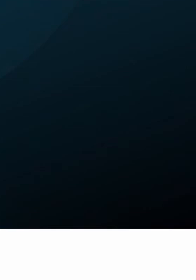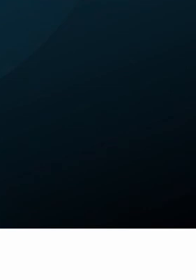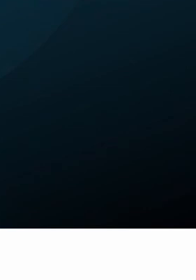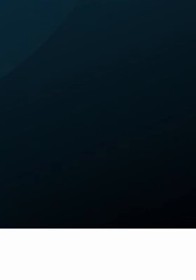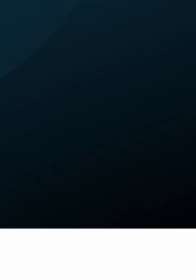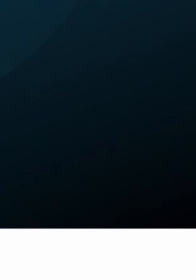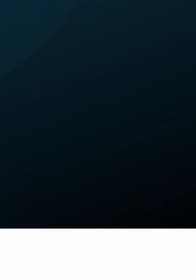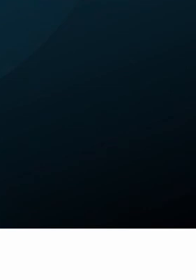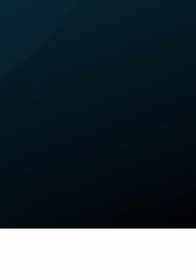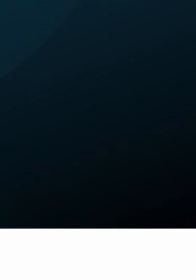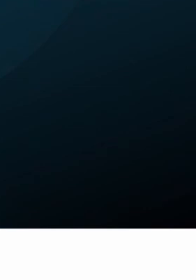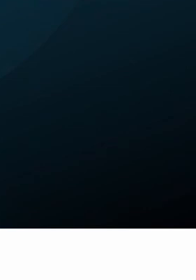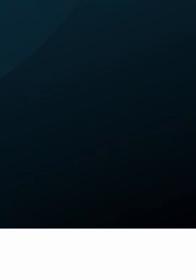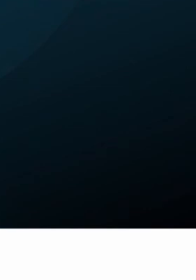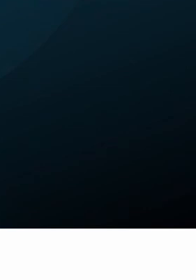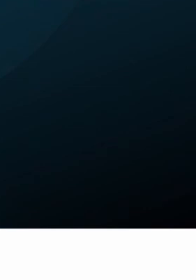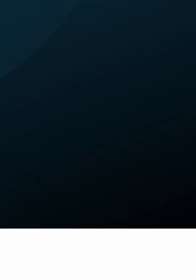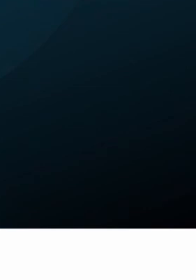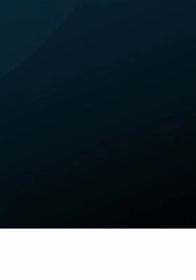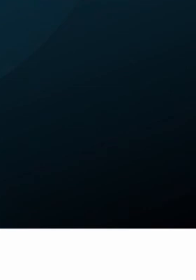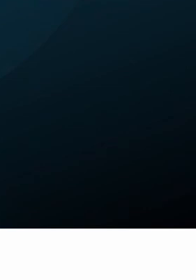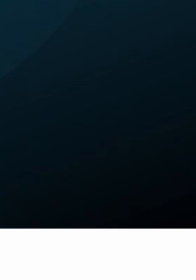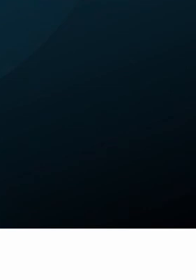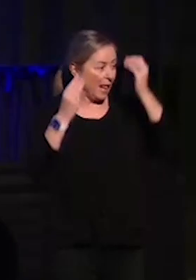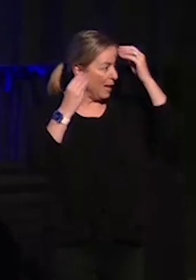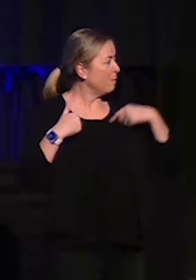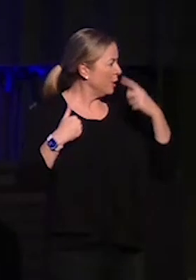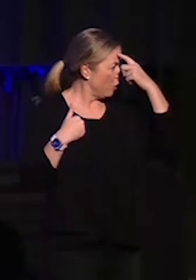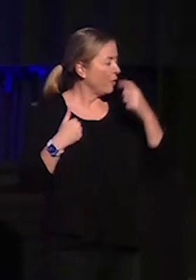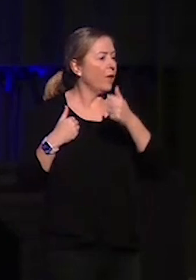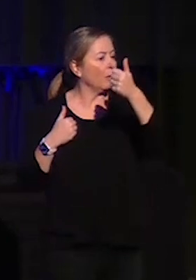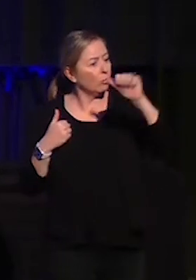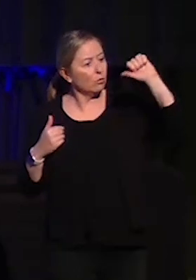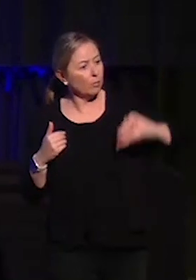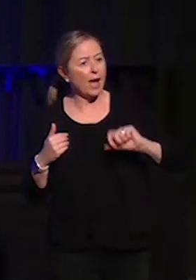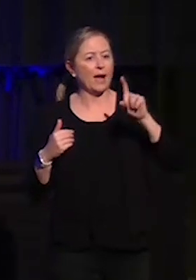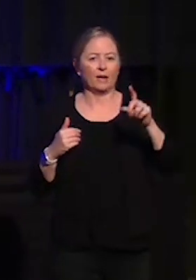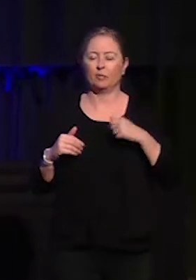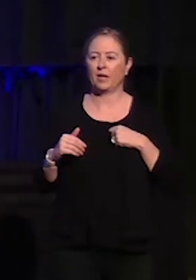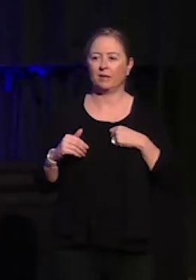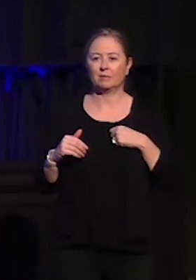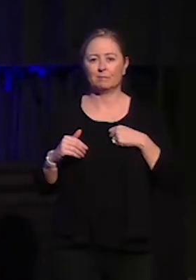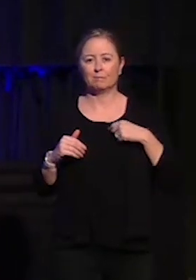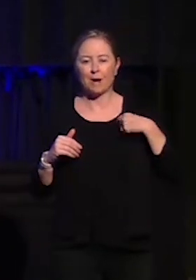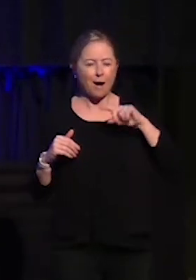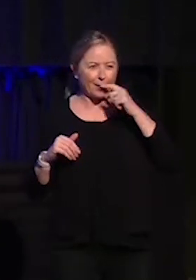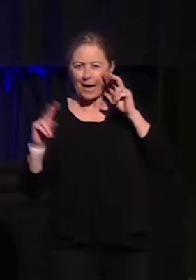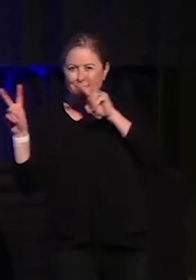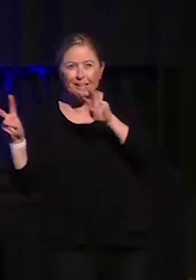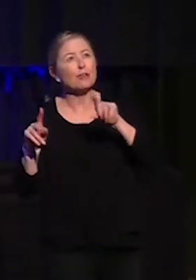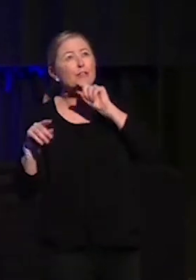ask for a raise of hands if you think that something is good design or bad design. And again, I won't see you, but I trust that you will raise your hand to express your